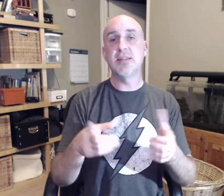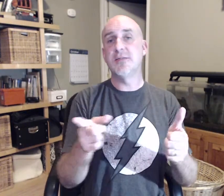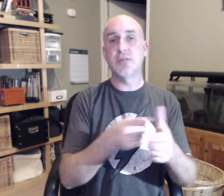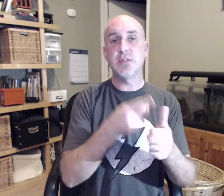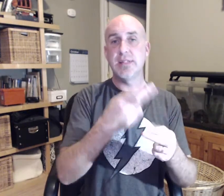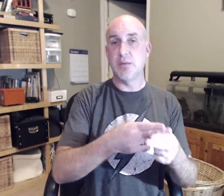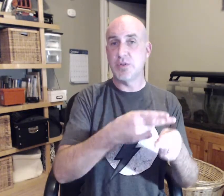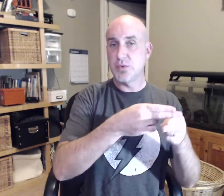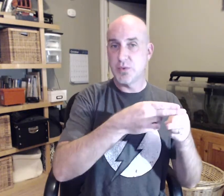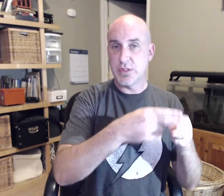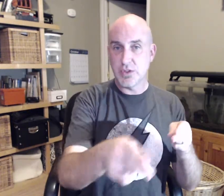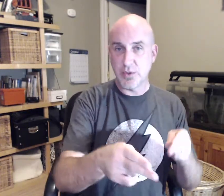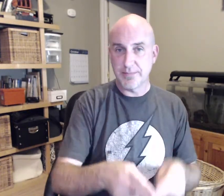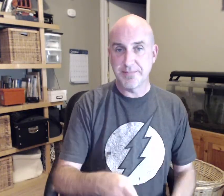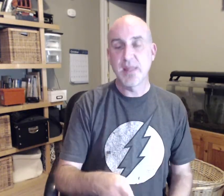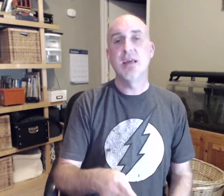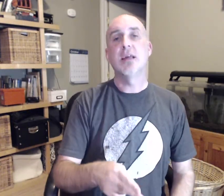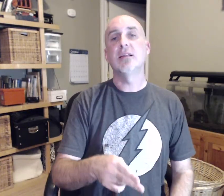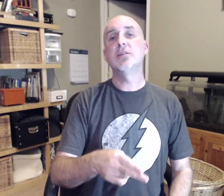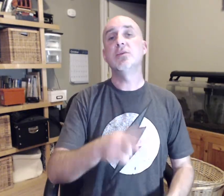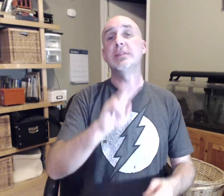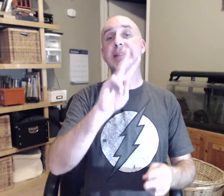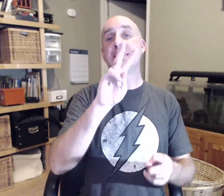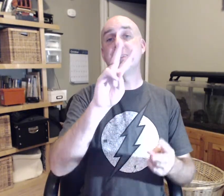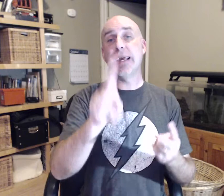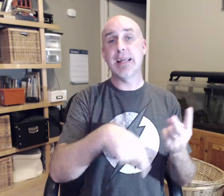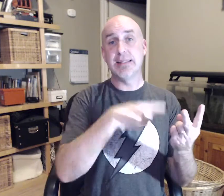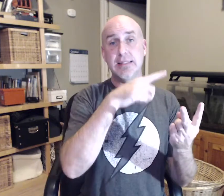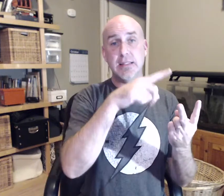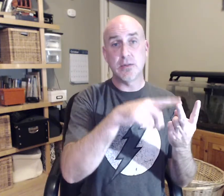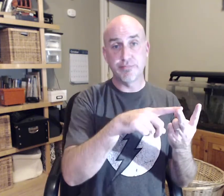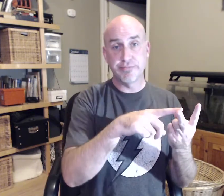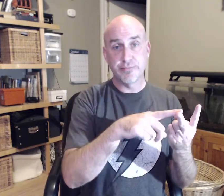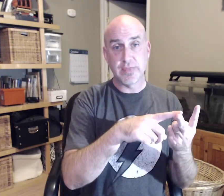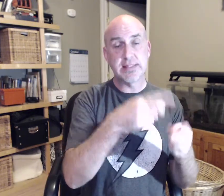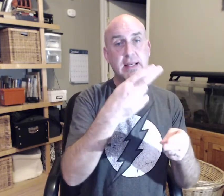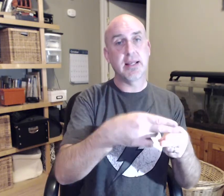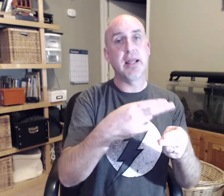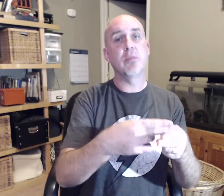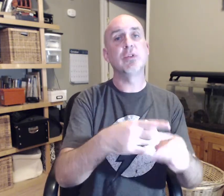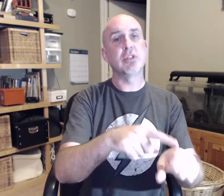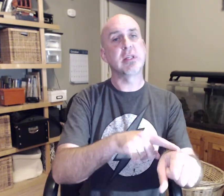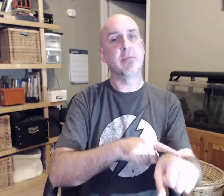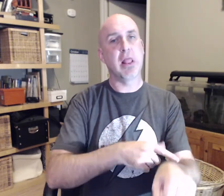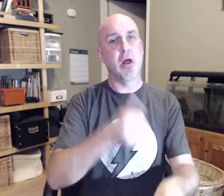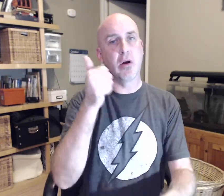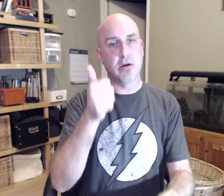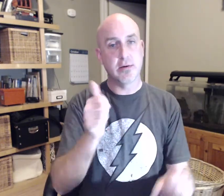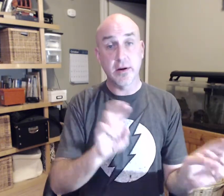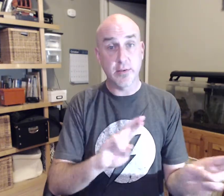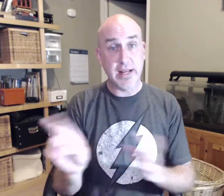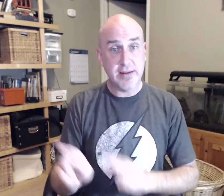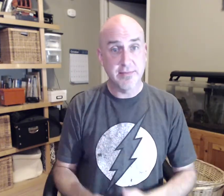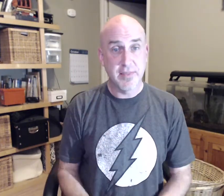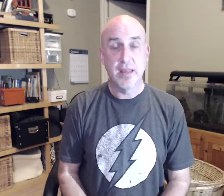the first name, which was really short. Let's do the second name, which is going to be longer. Are you ready?